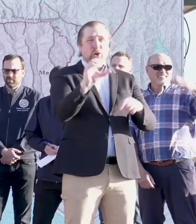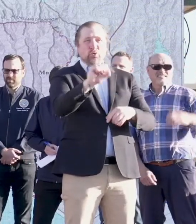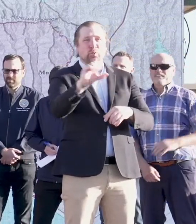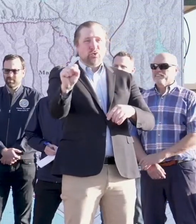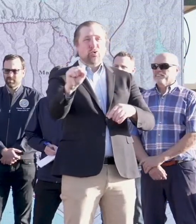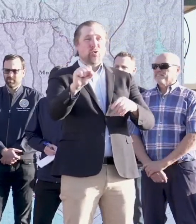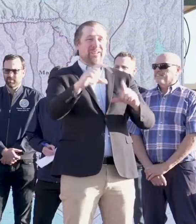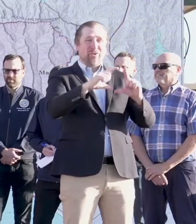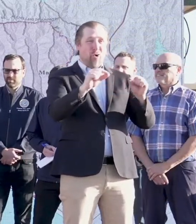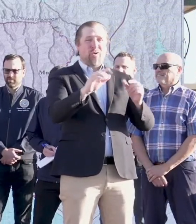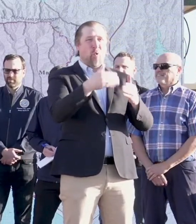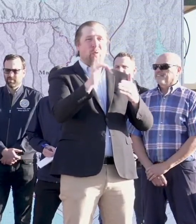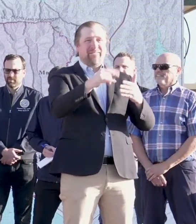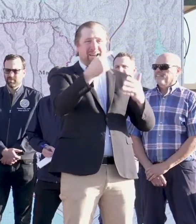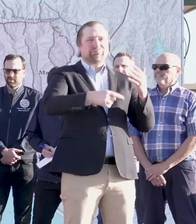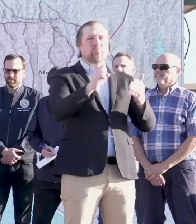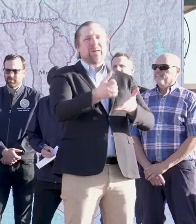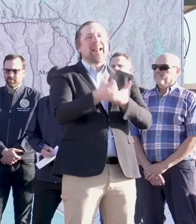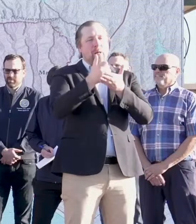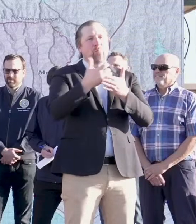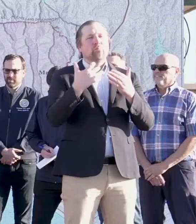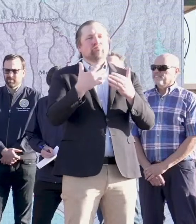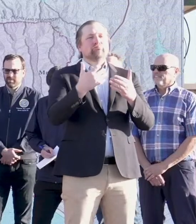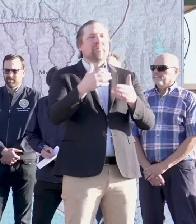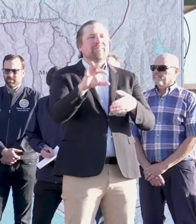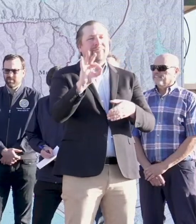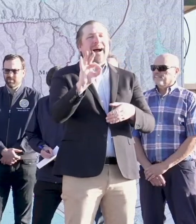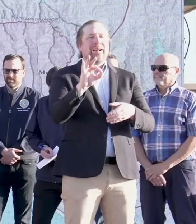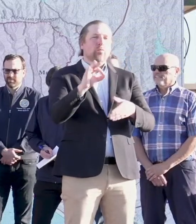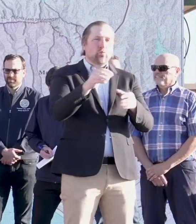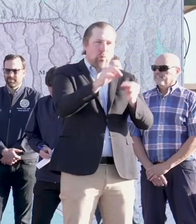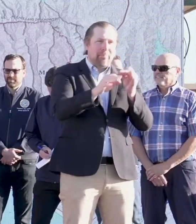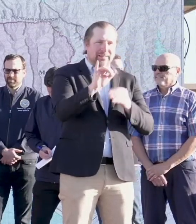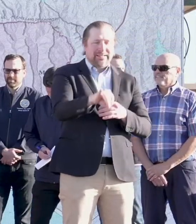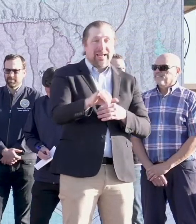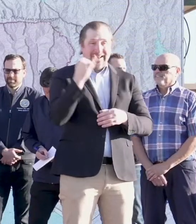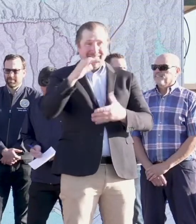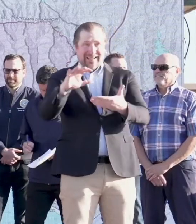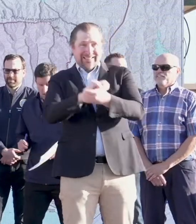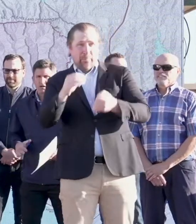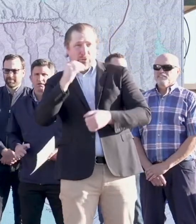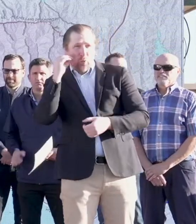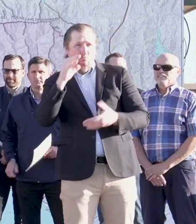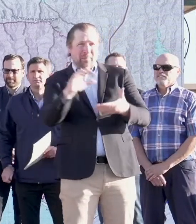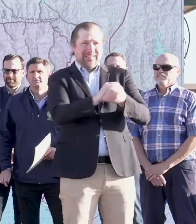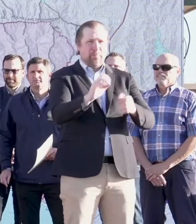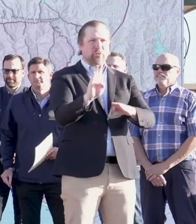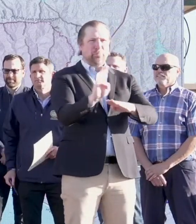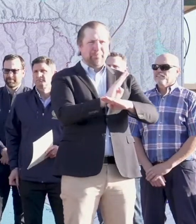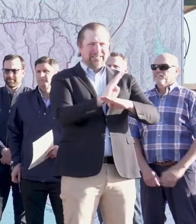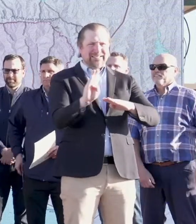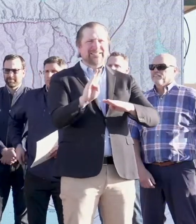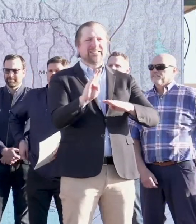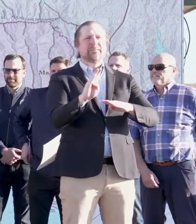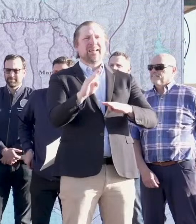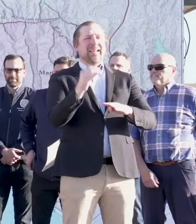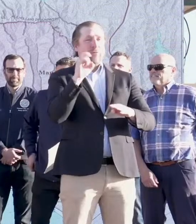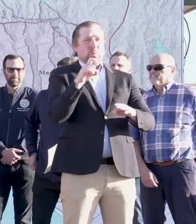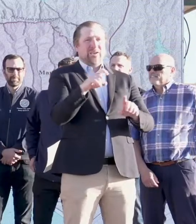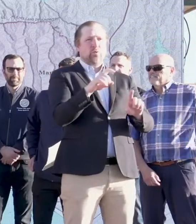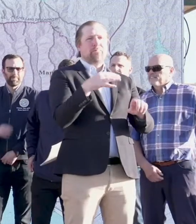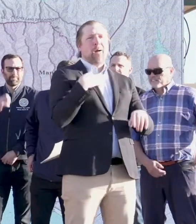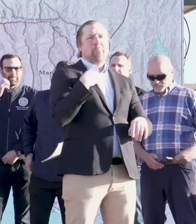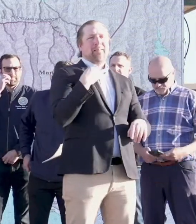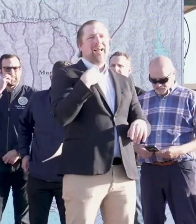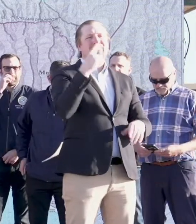security documentation. To help those who have experienced loss or damage to their homes or businesses with such tasks as applying for disaster